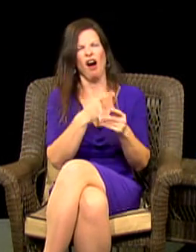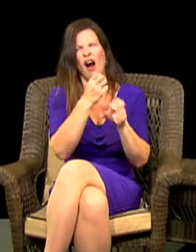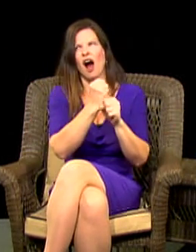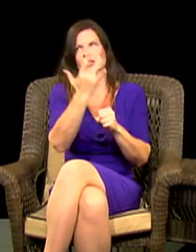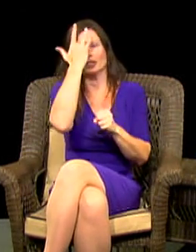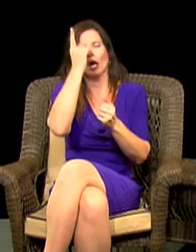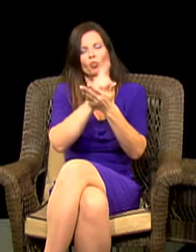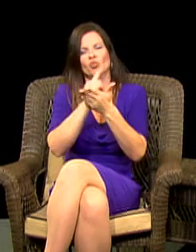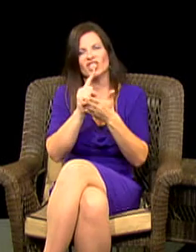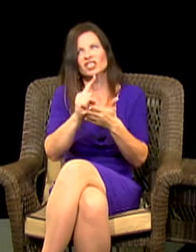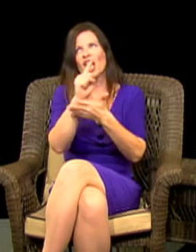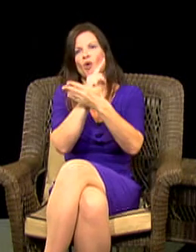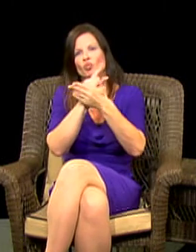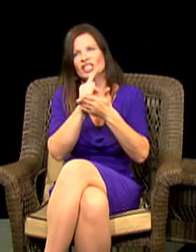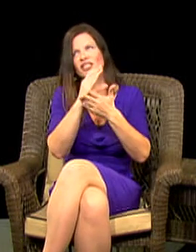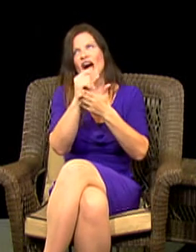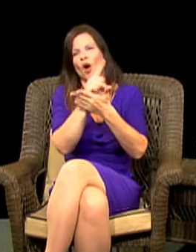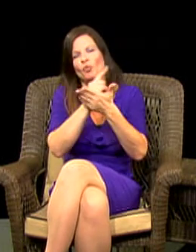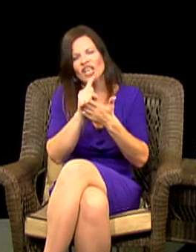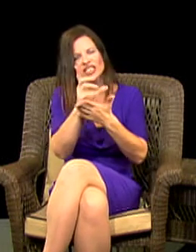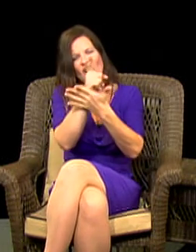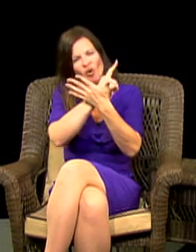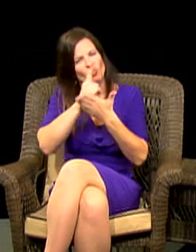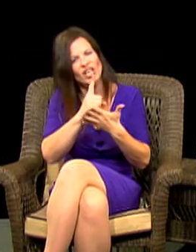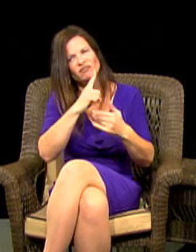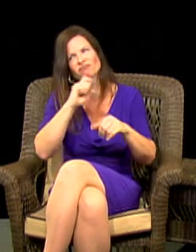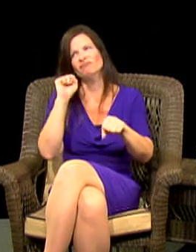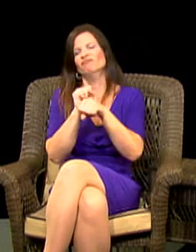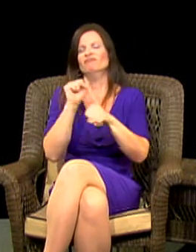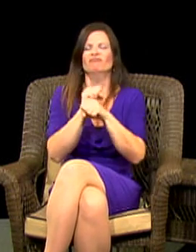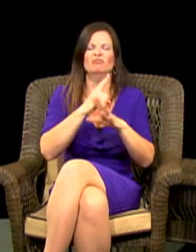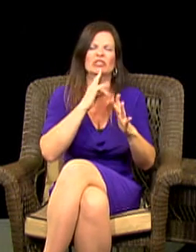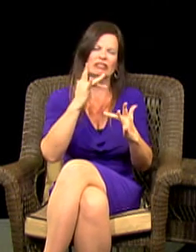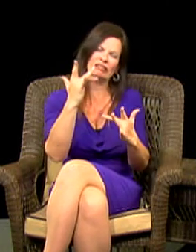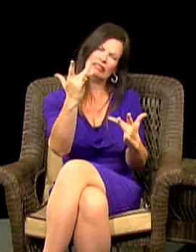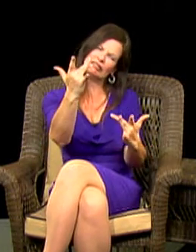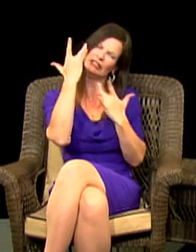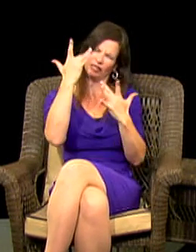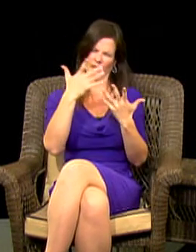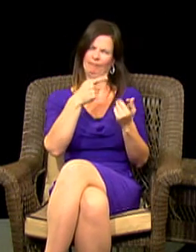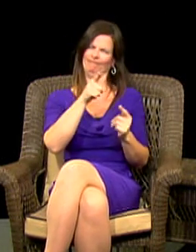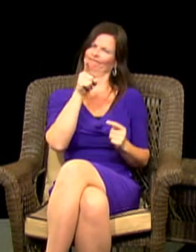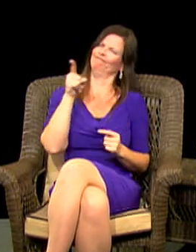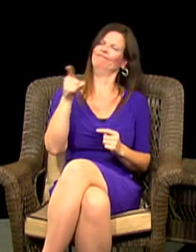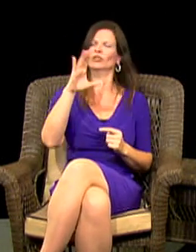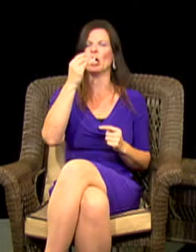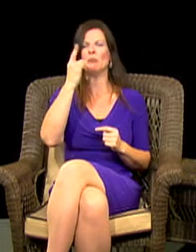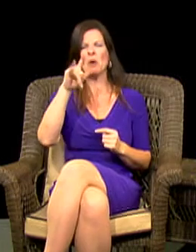eating Chipotle, and then for weeks and weeks and weeks, we got so